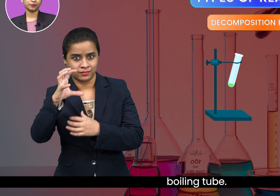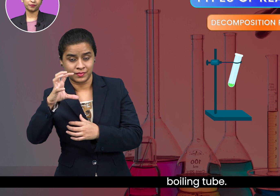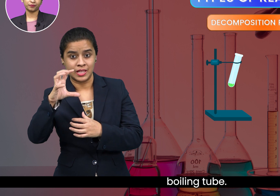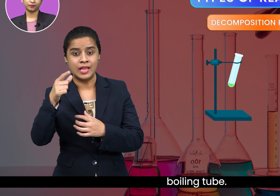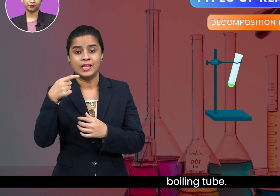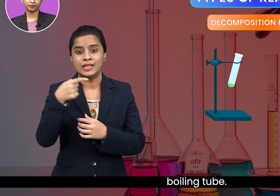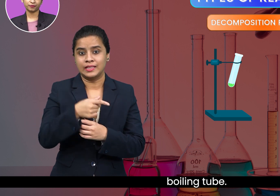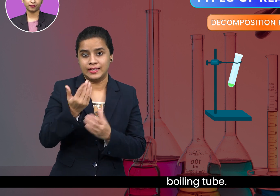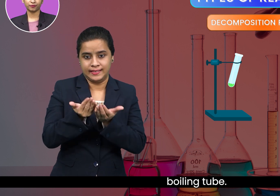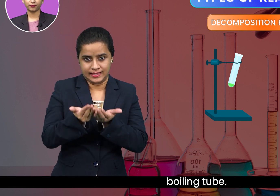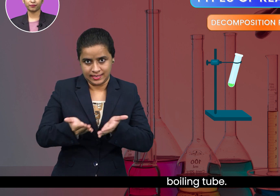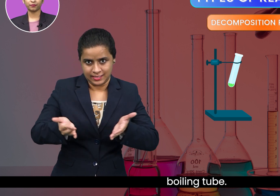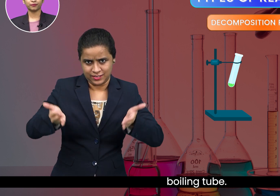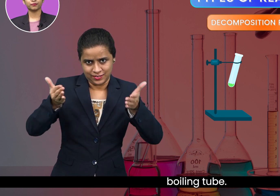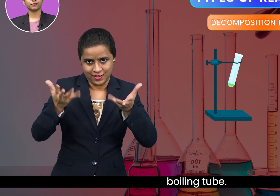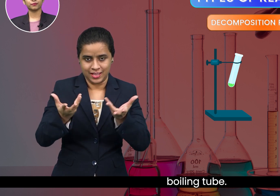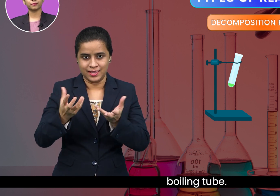tube.